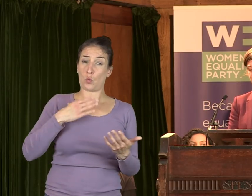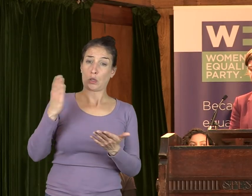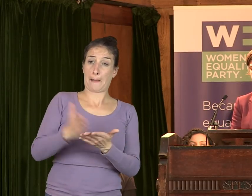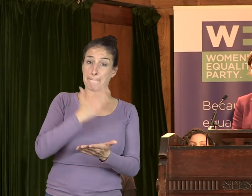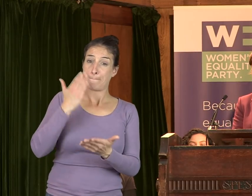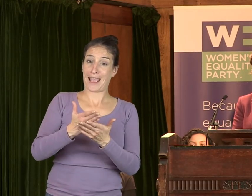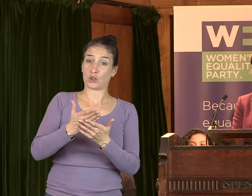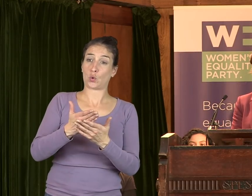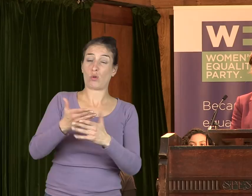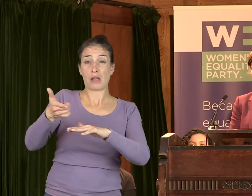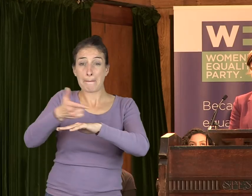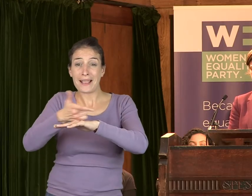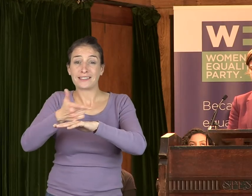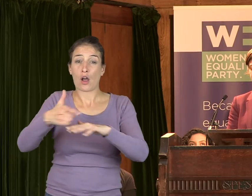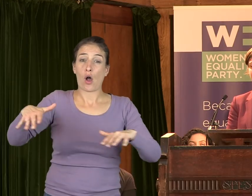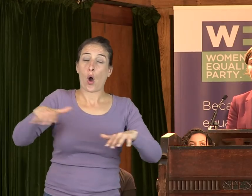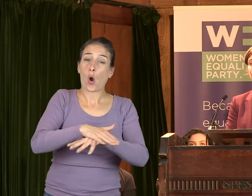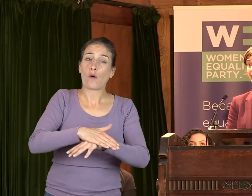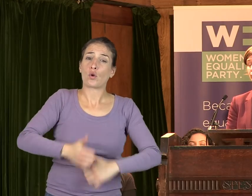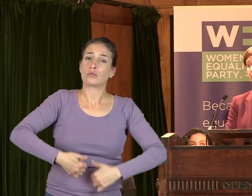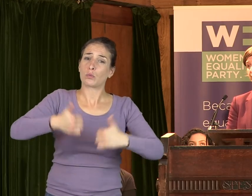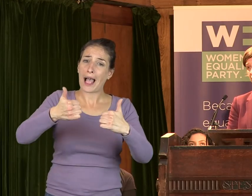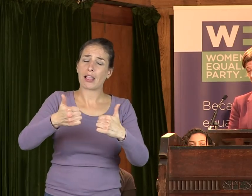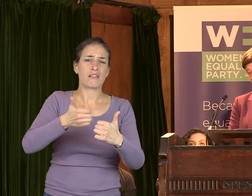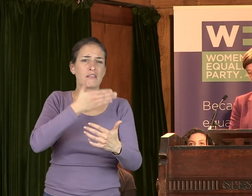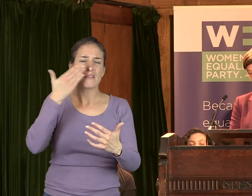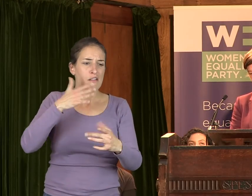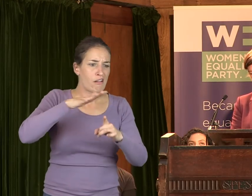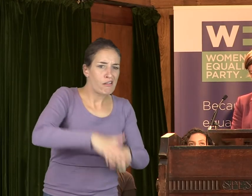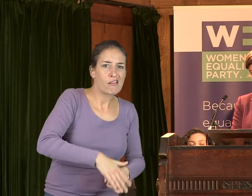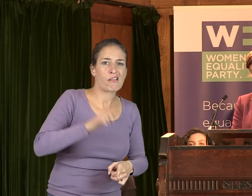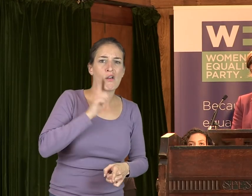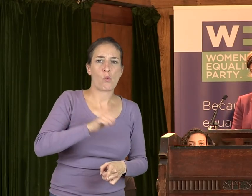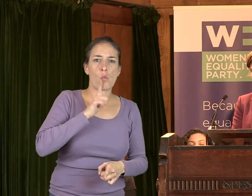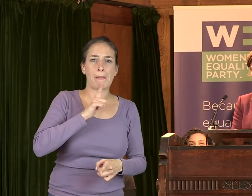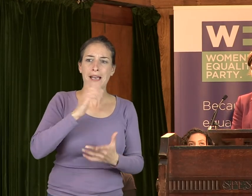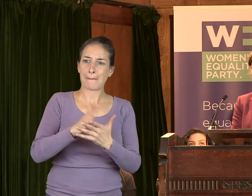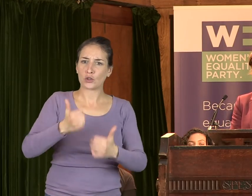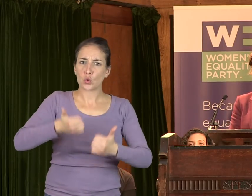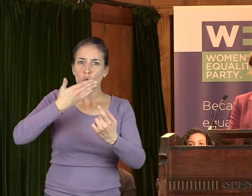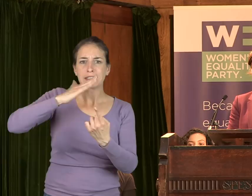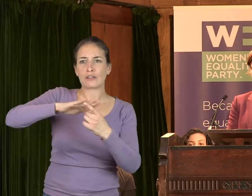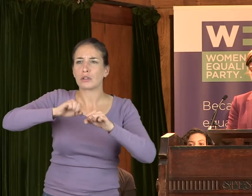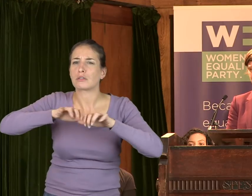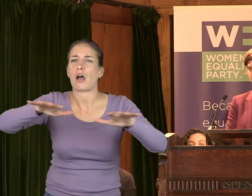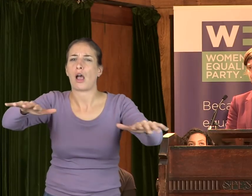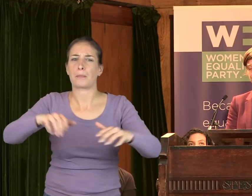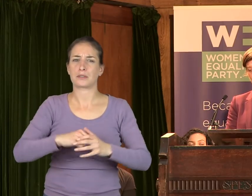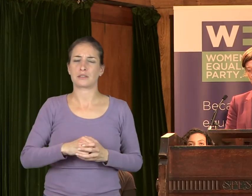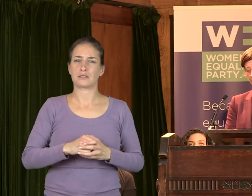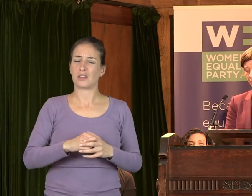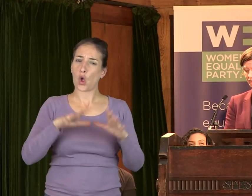or retouching photos in order to distort our ideas of how real women should look. Given the growing significance of social